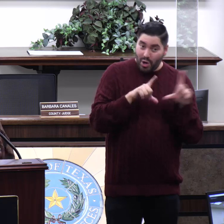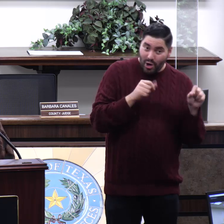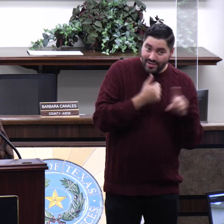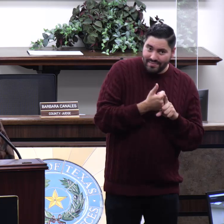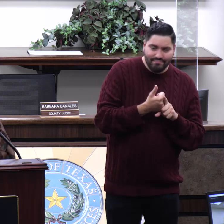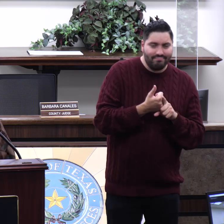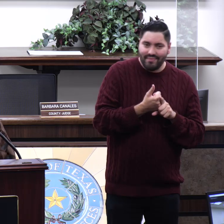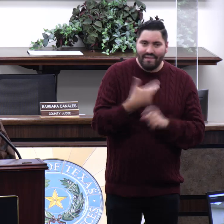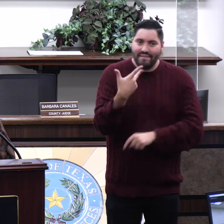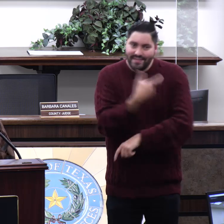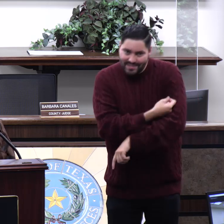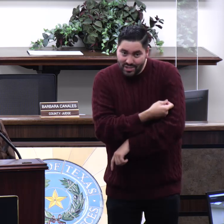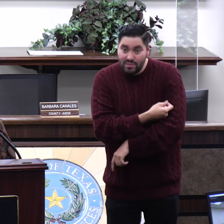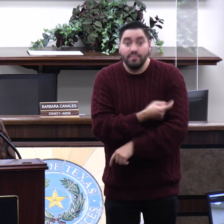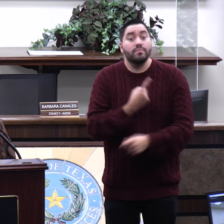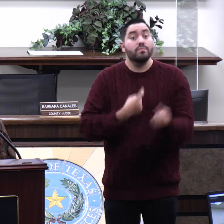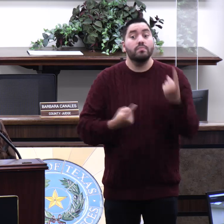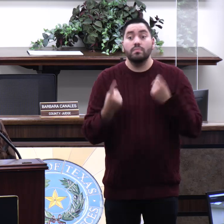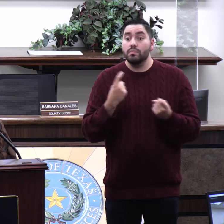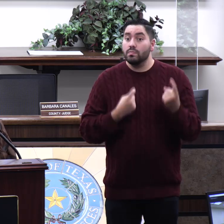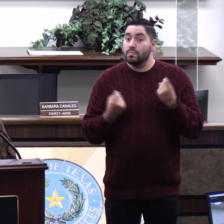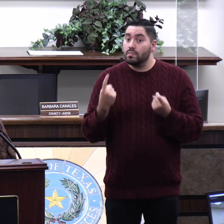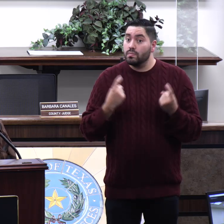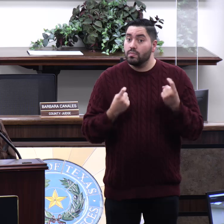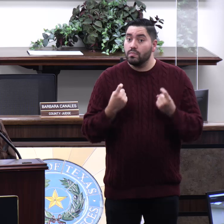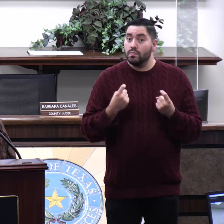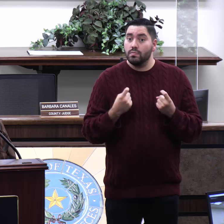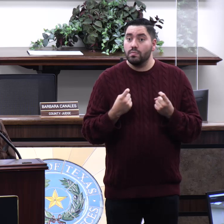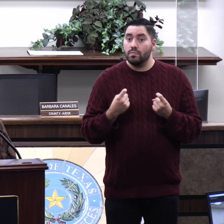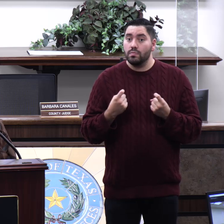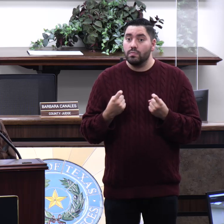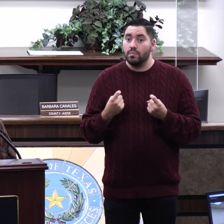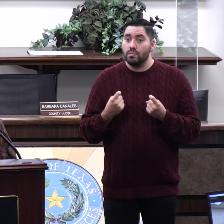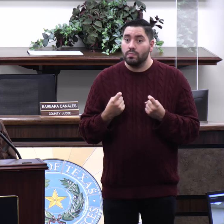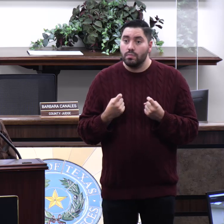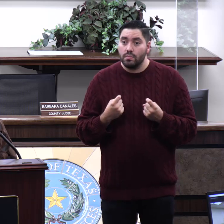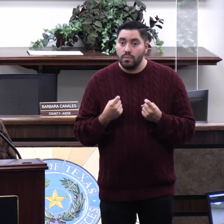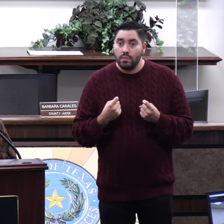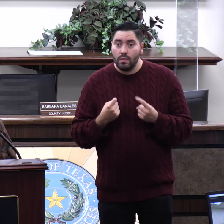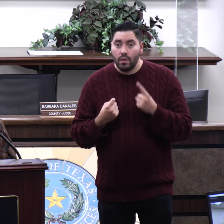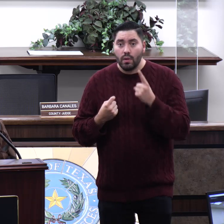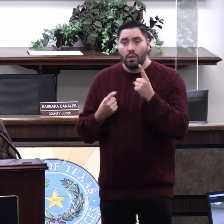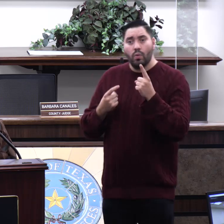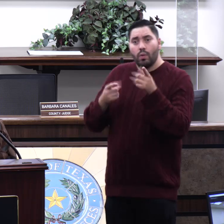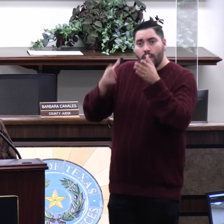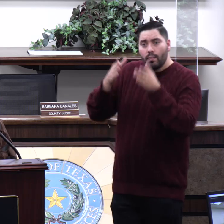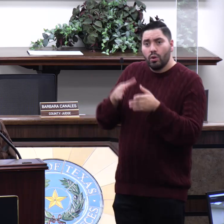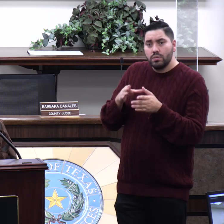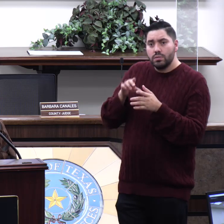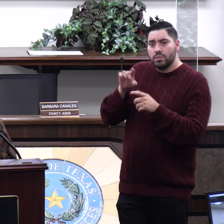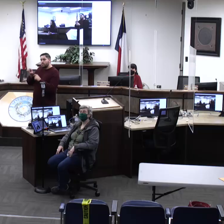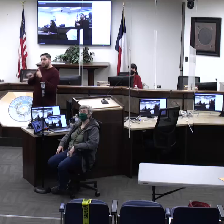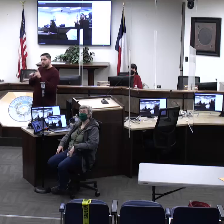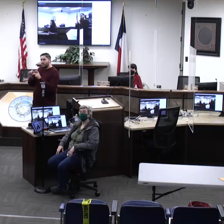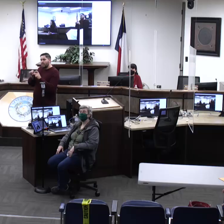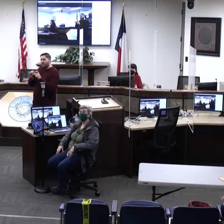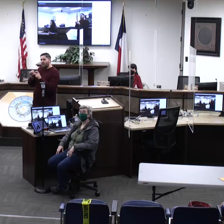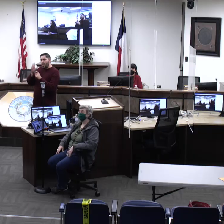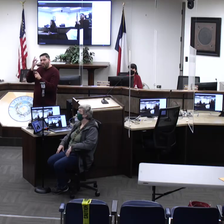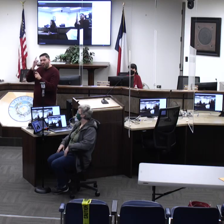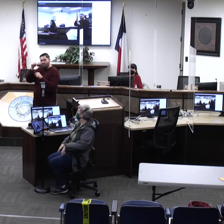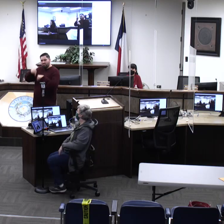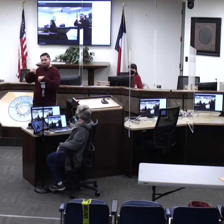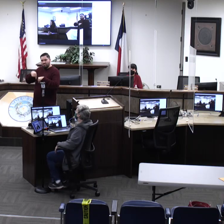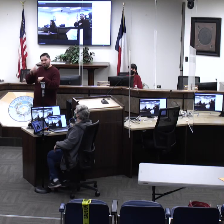there any questions for you? I'm a creature of habit, Judge Canales. I went to City Hall today thinking it's a COVID presser. Is there a reason for the change in